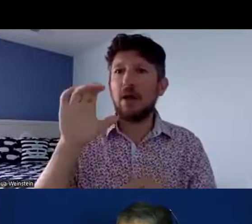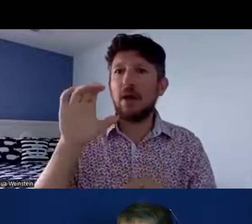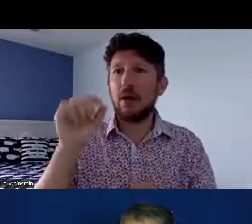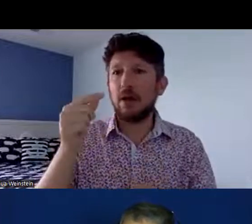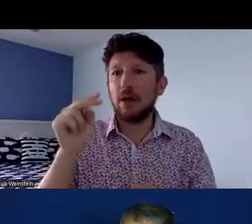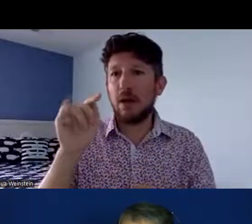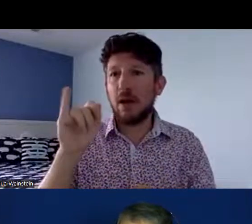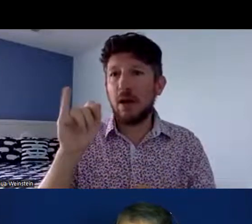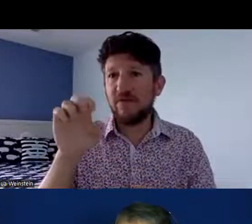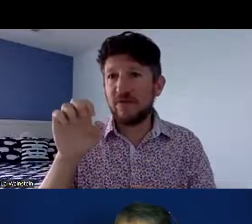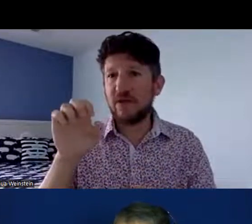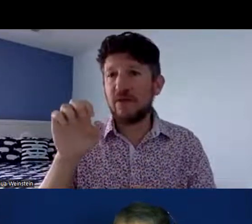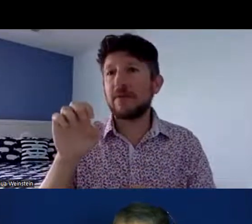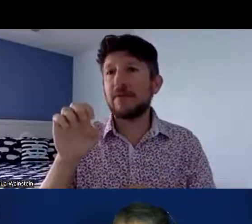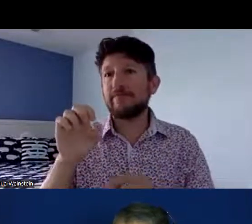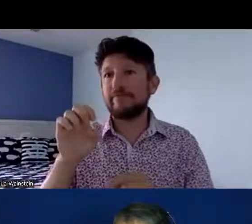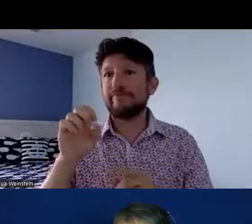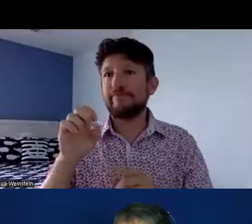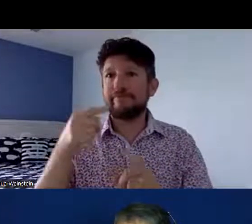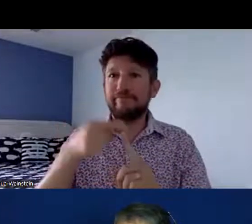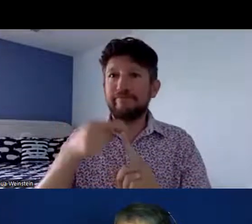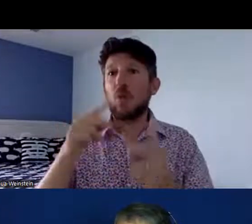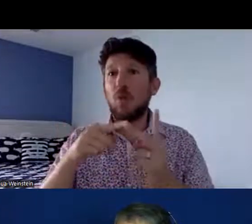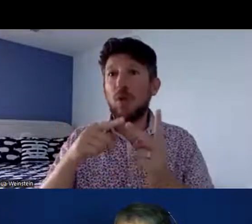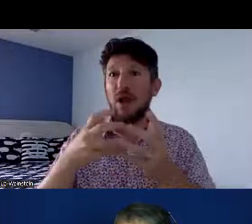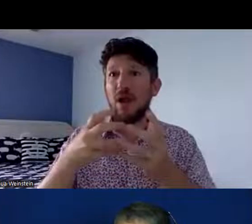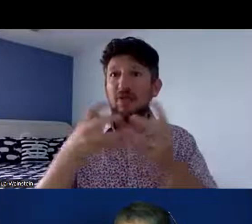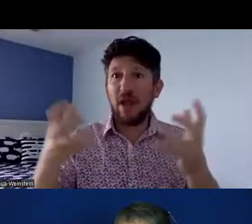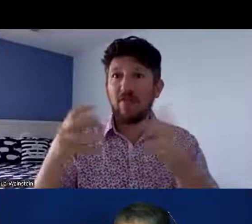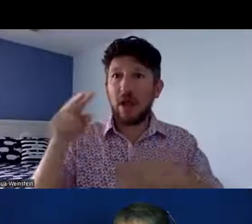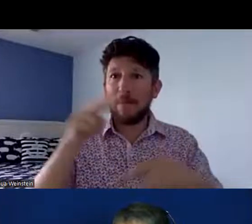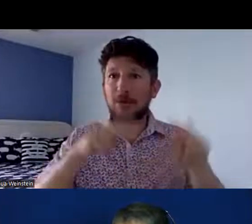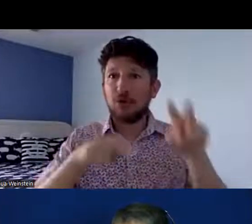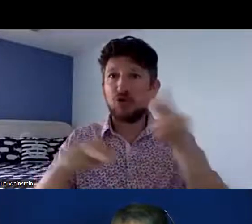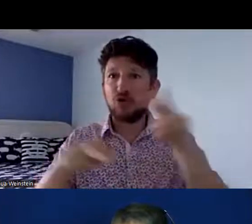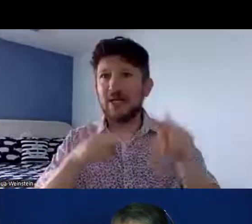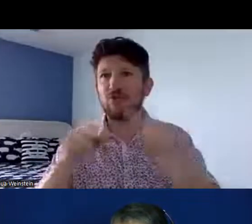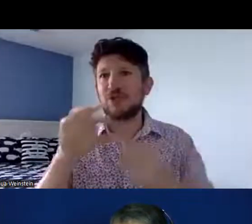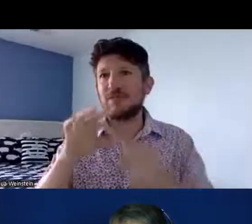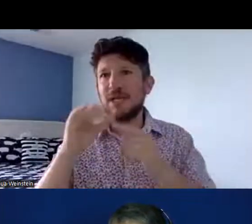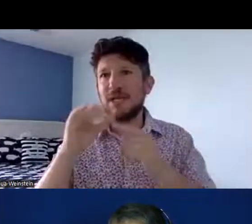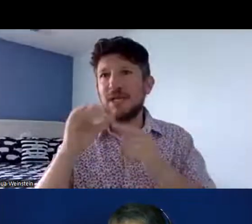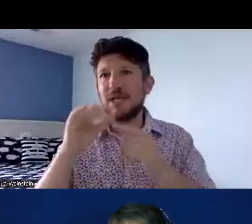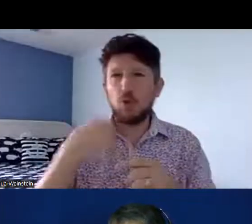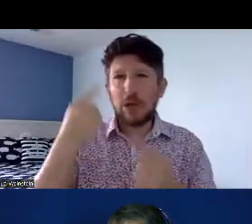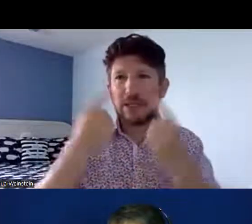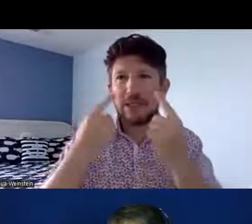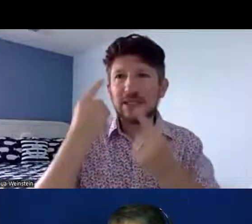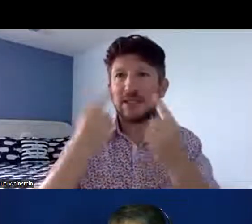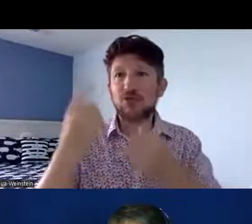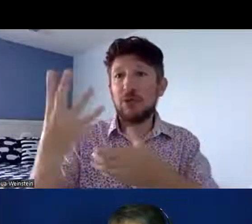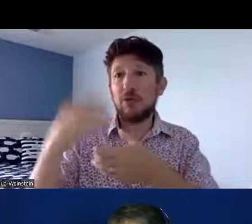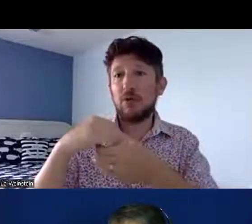have different professionals involved. Cognitive, there's a lot of